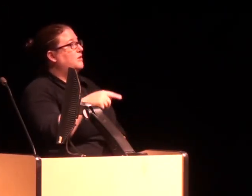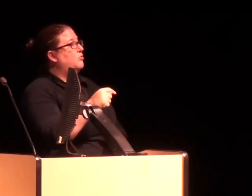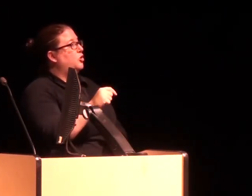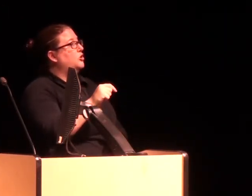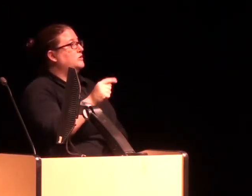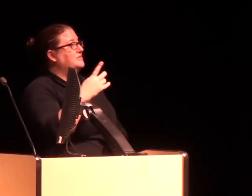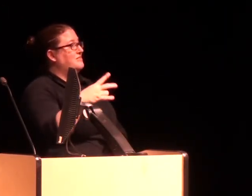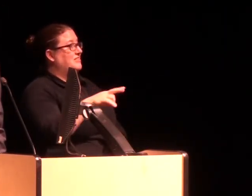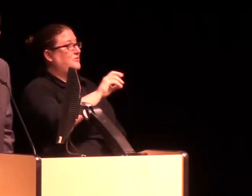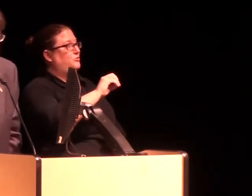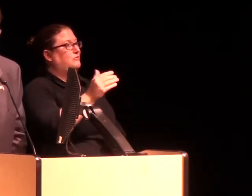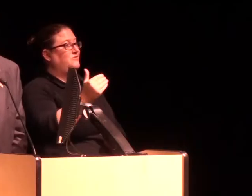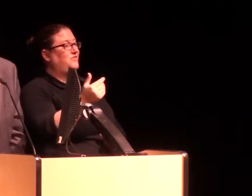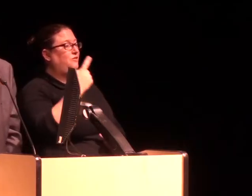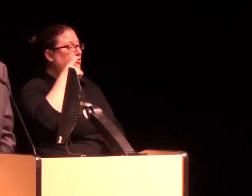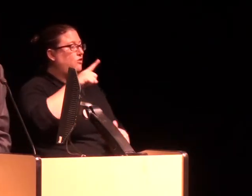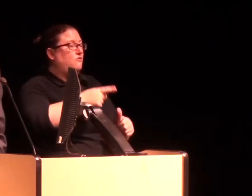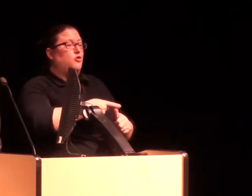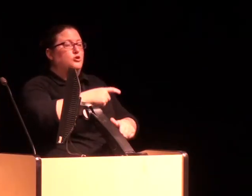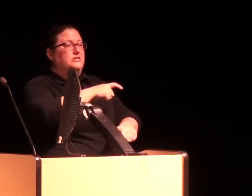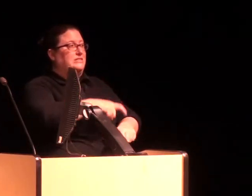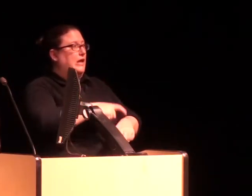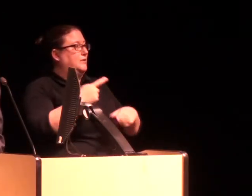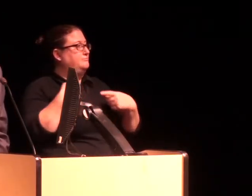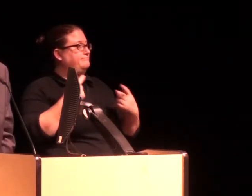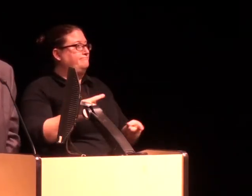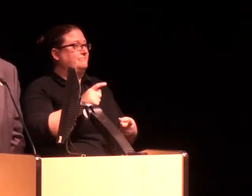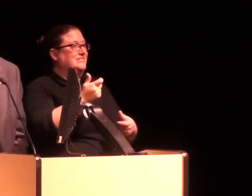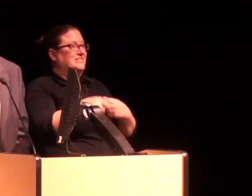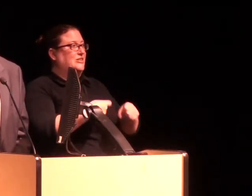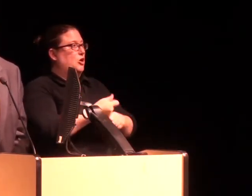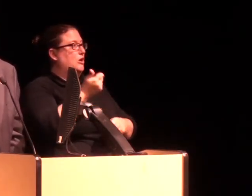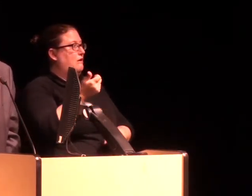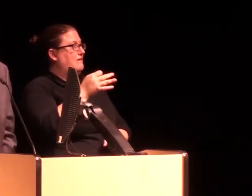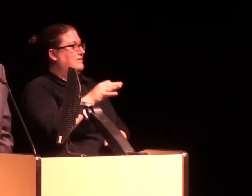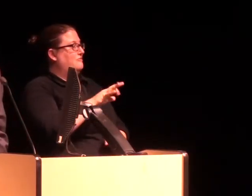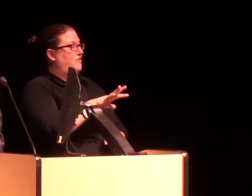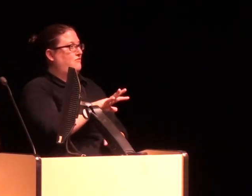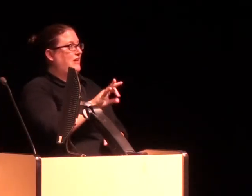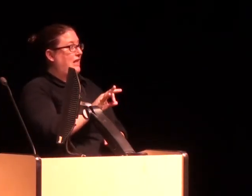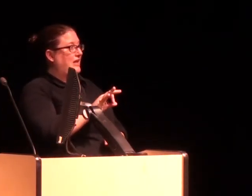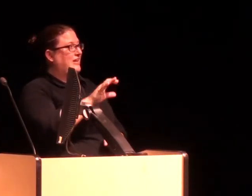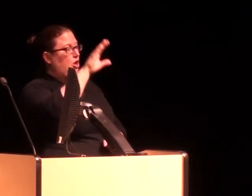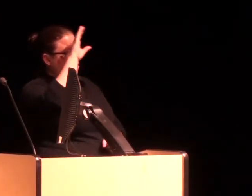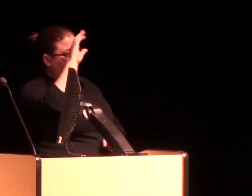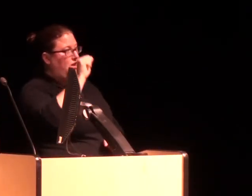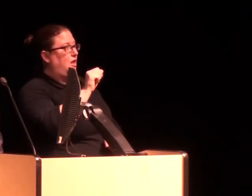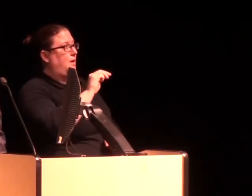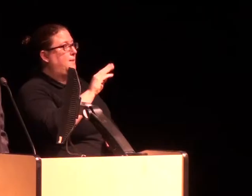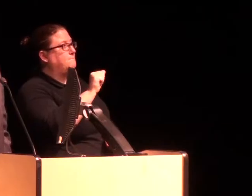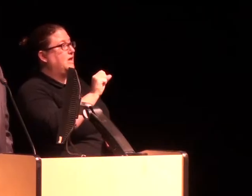17, 2015. For the first time since 1959, a Cuban ambassador presented